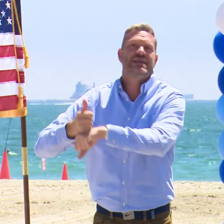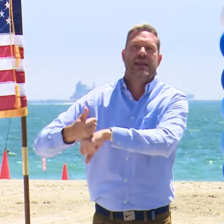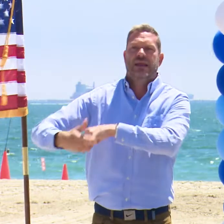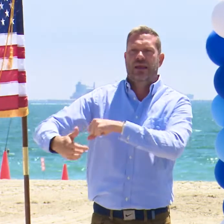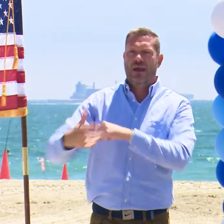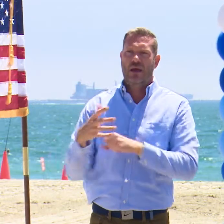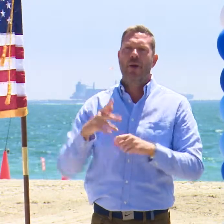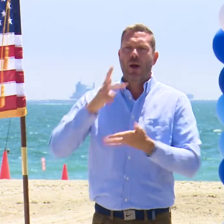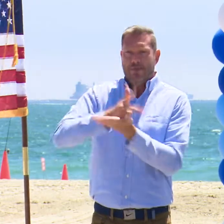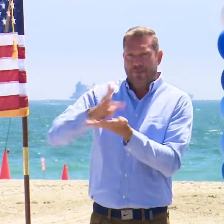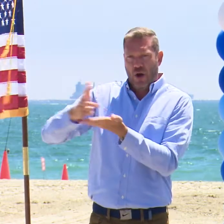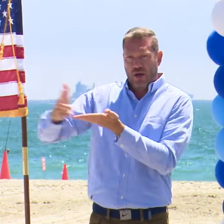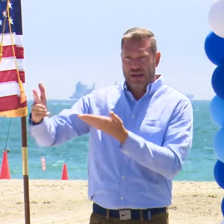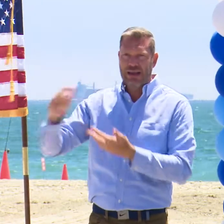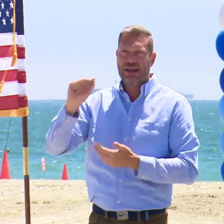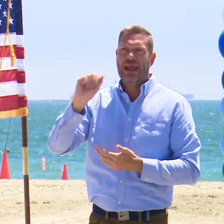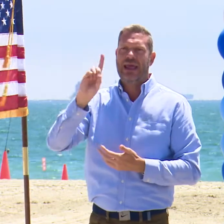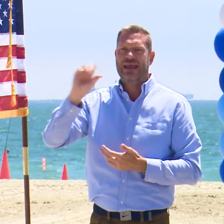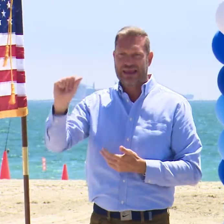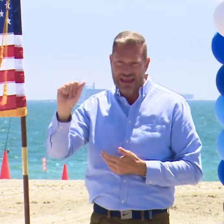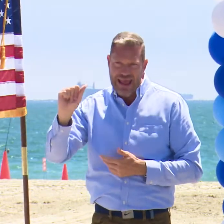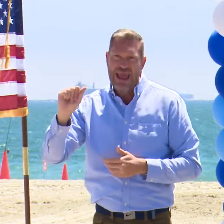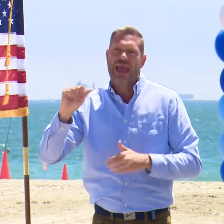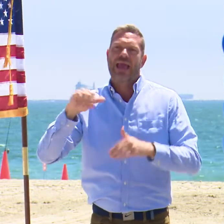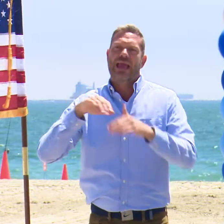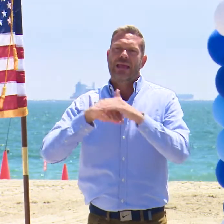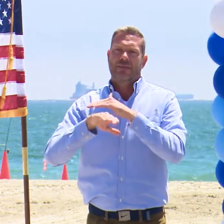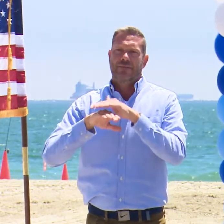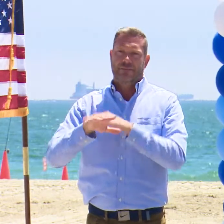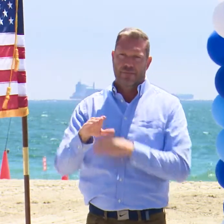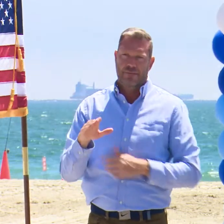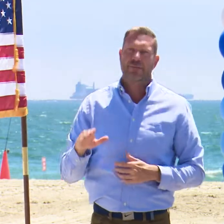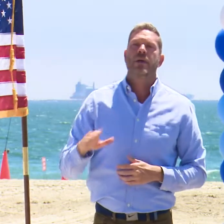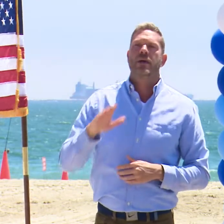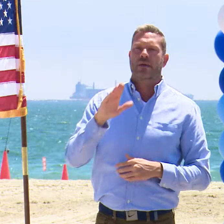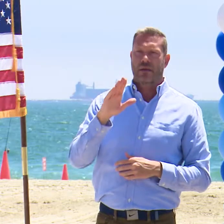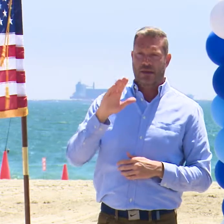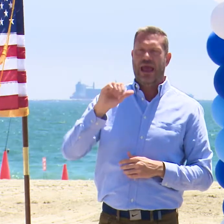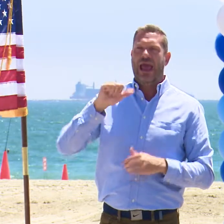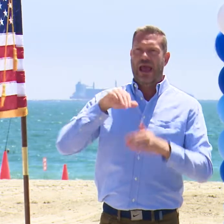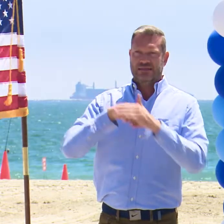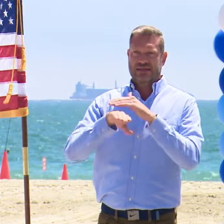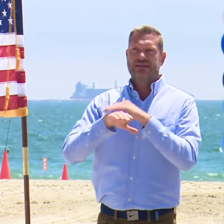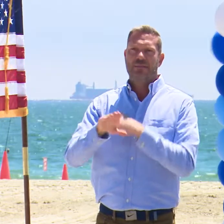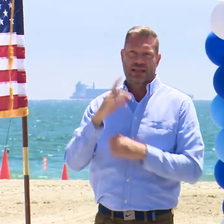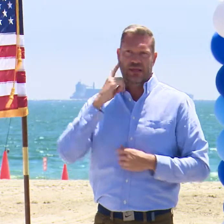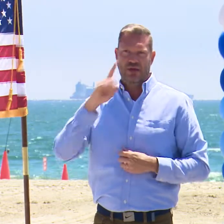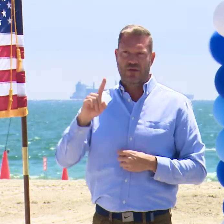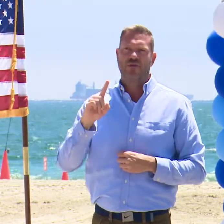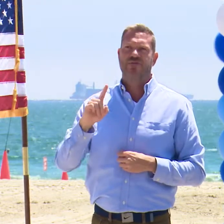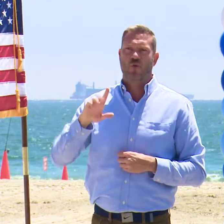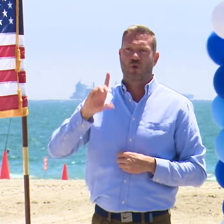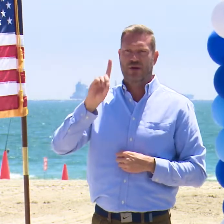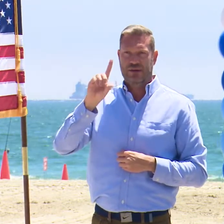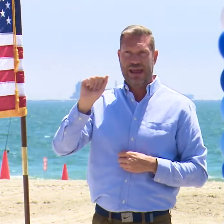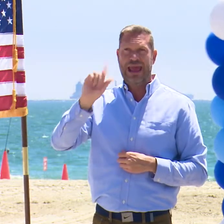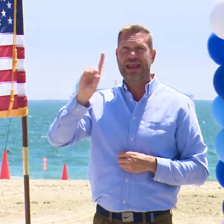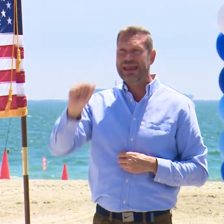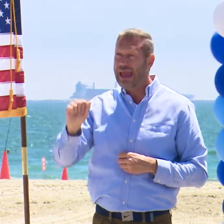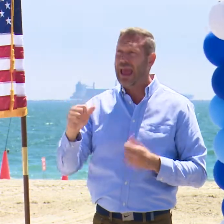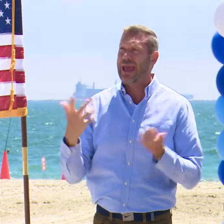at Bixby from the top of the bluff to the beach bikeways and pet path, to the many